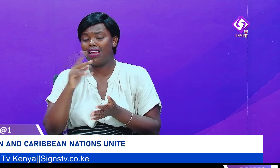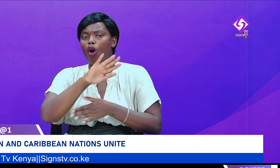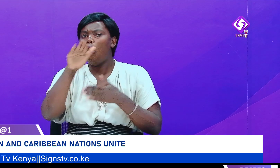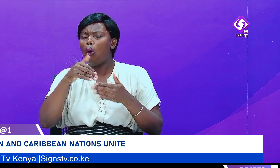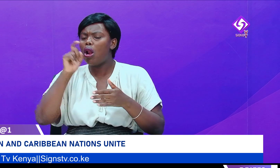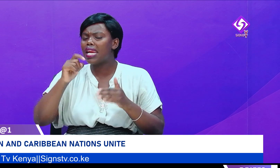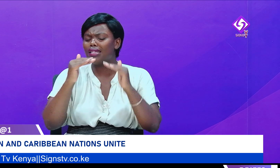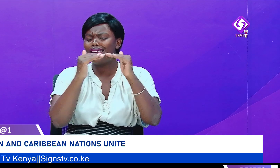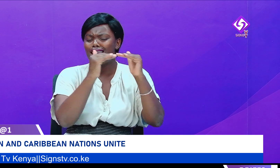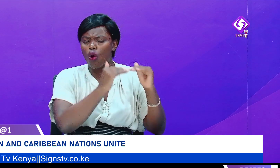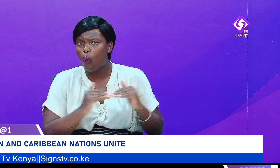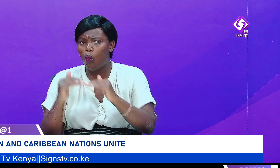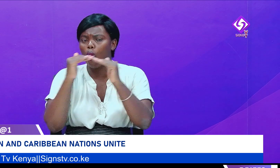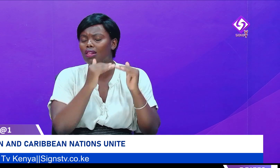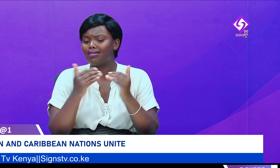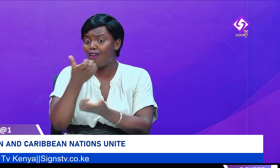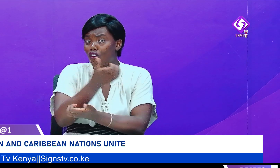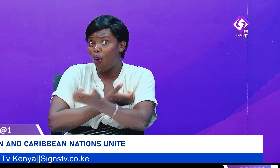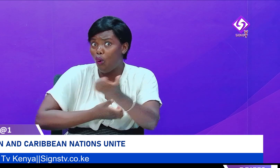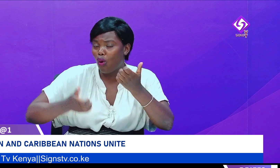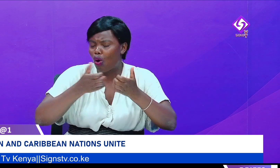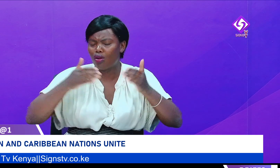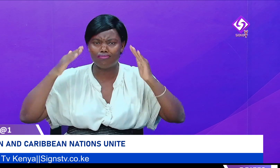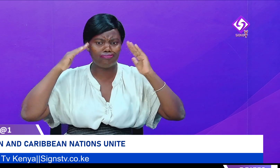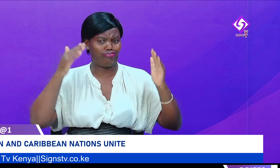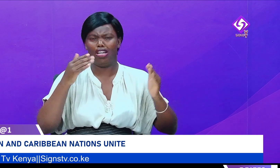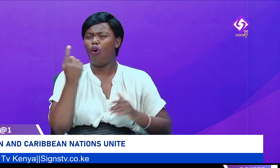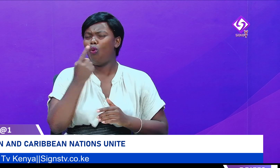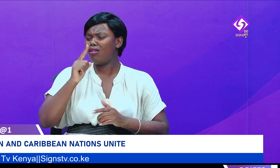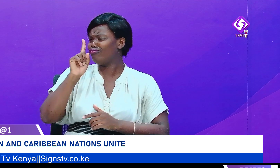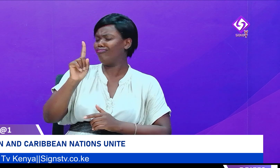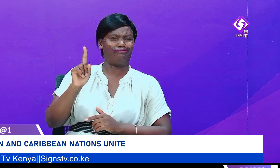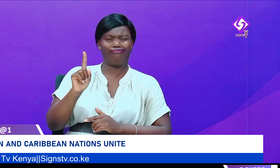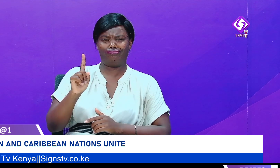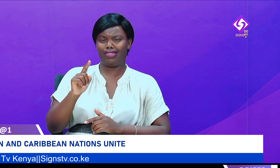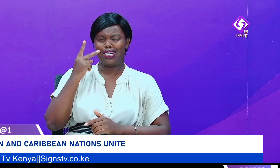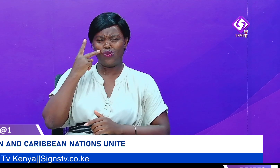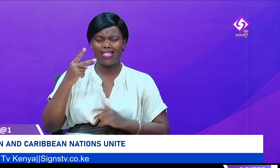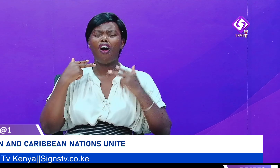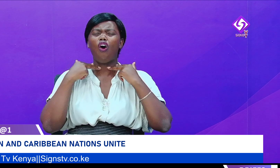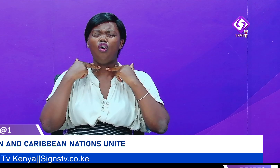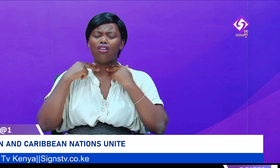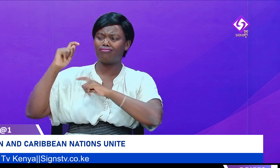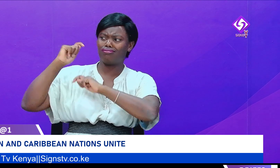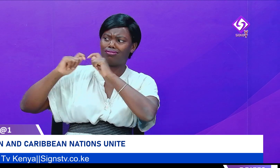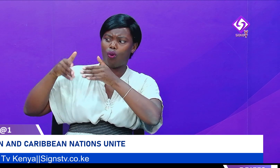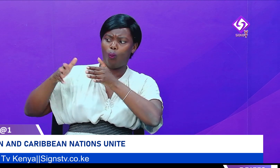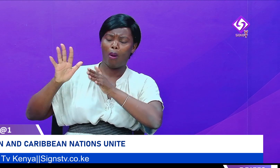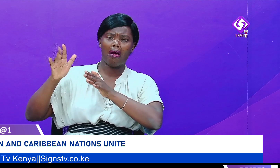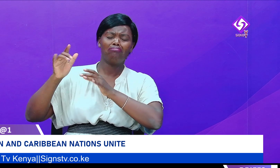The Deputy President Kithure Kindiki has declared that the traditional era of